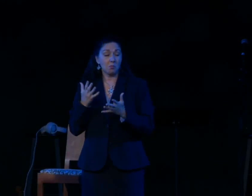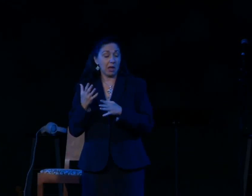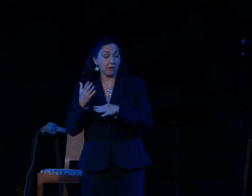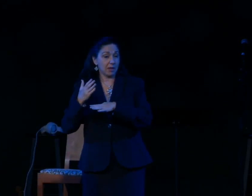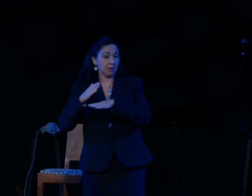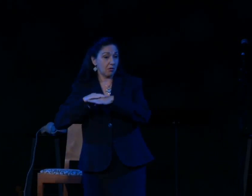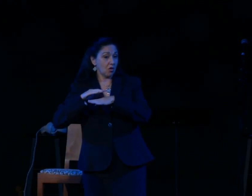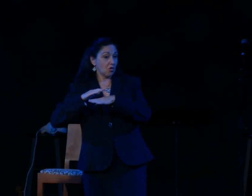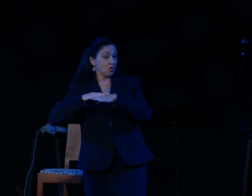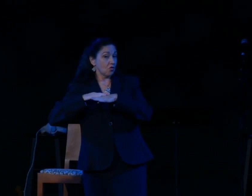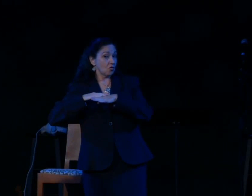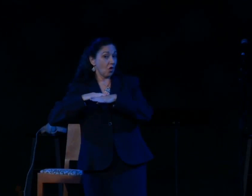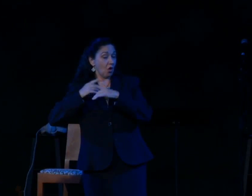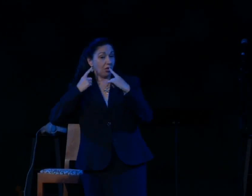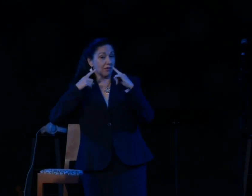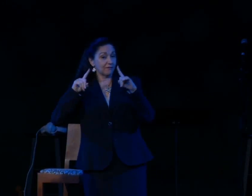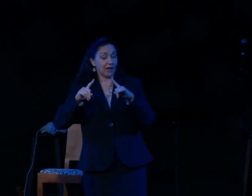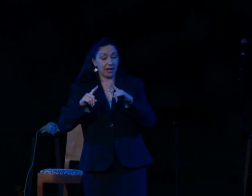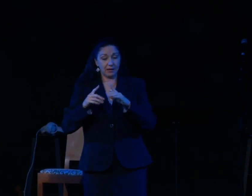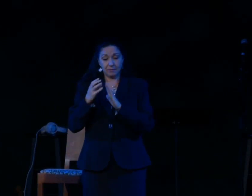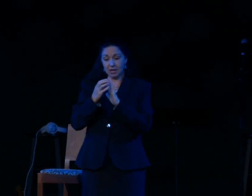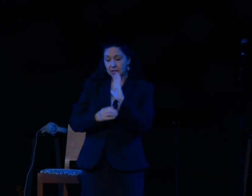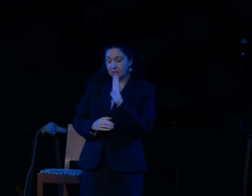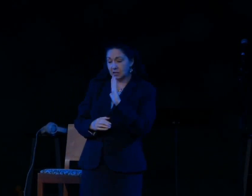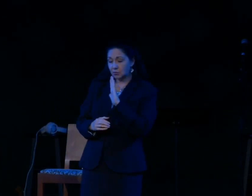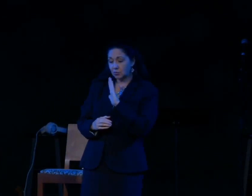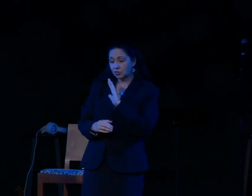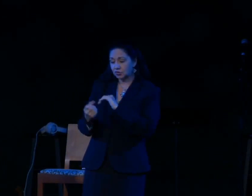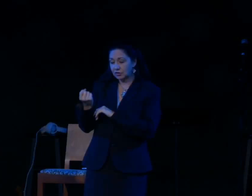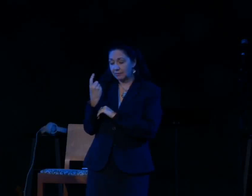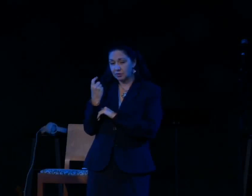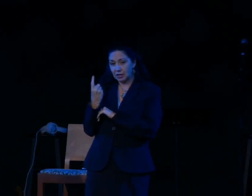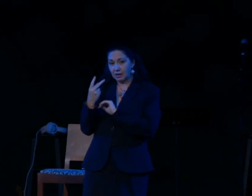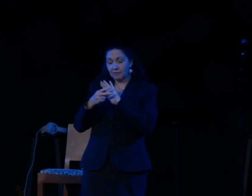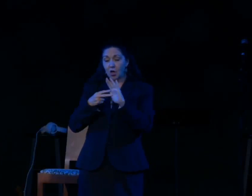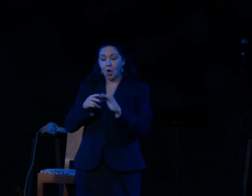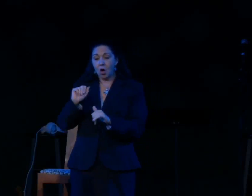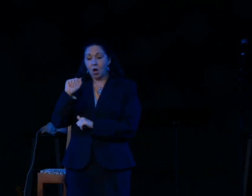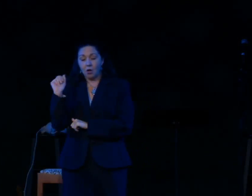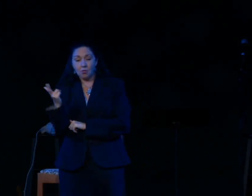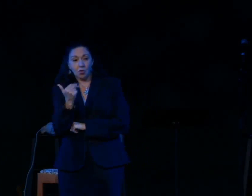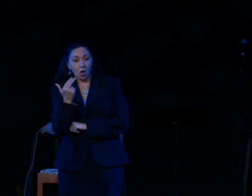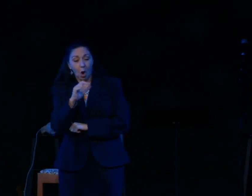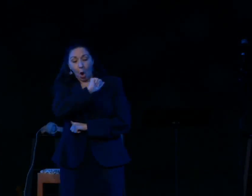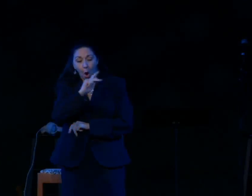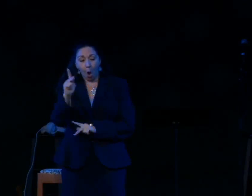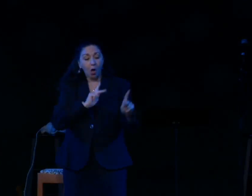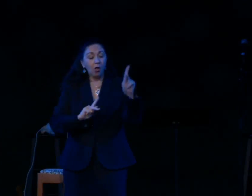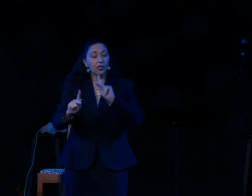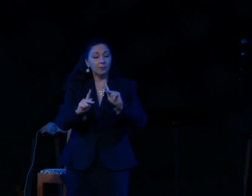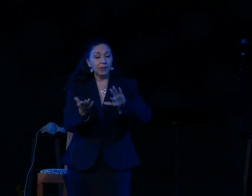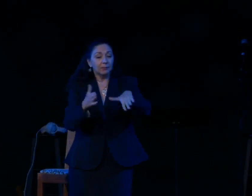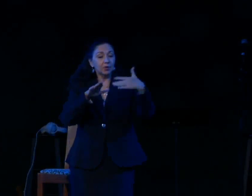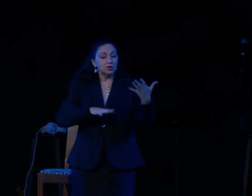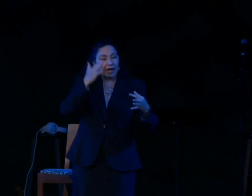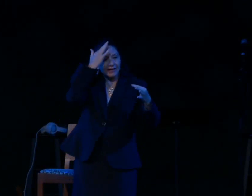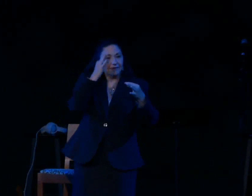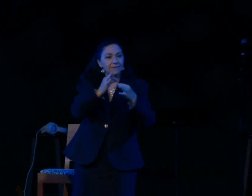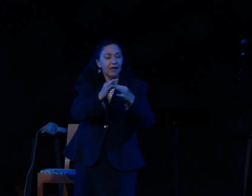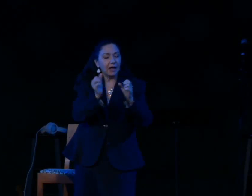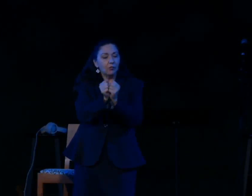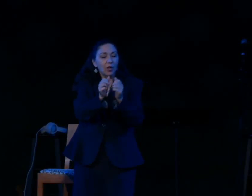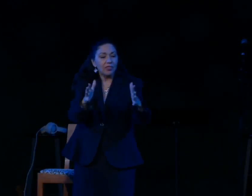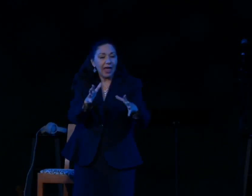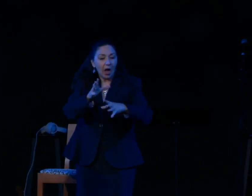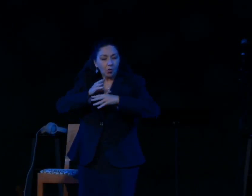Hebrews chapter 11, beginning in verse 13, all of these people died in faith without receiving the promises, but they saw the